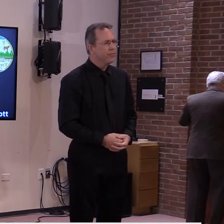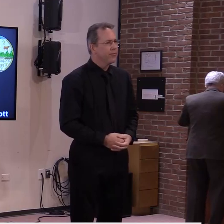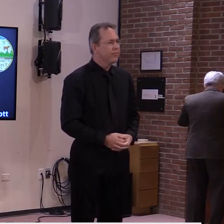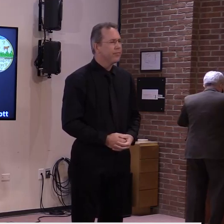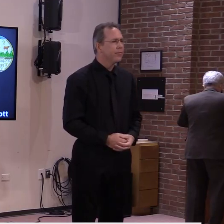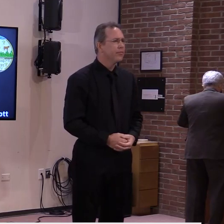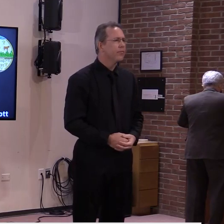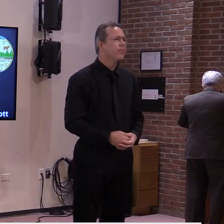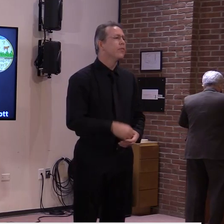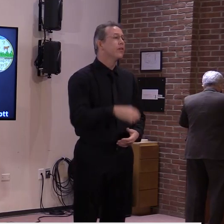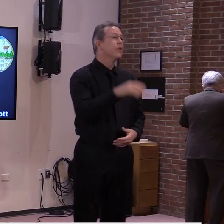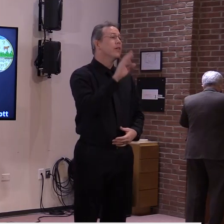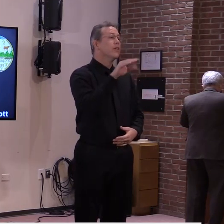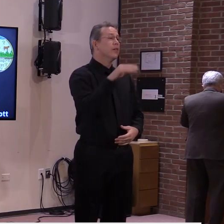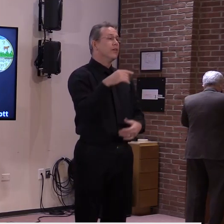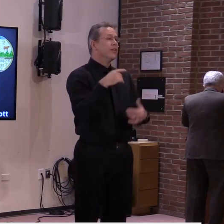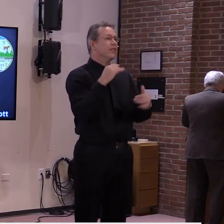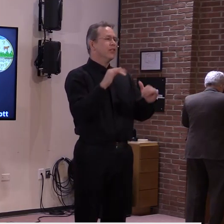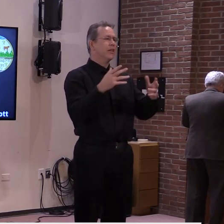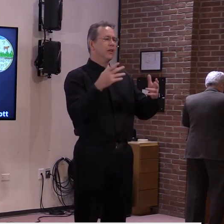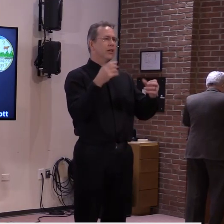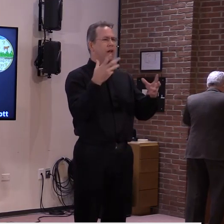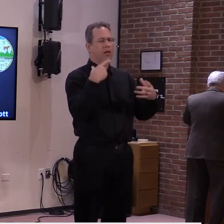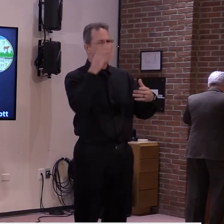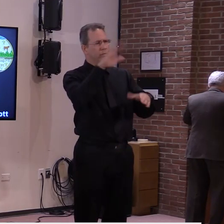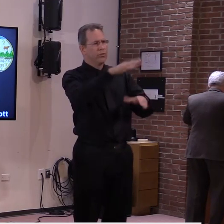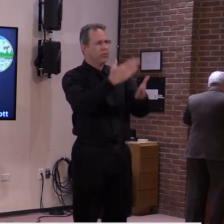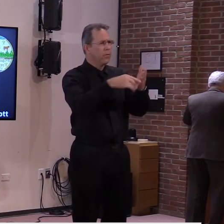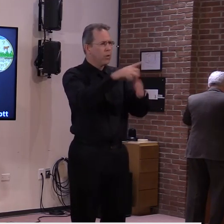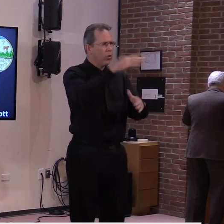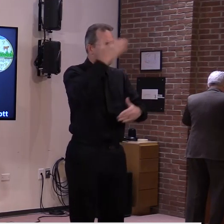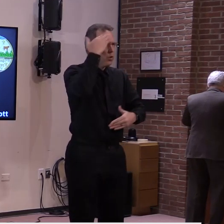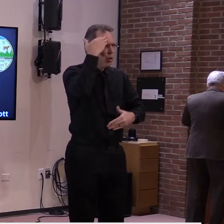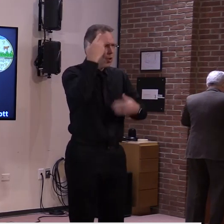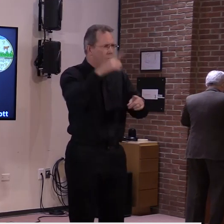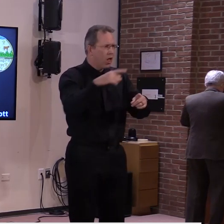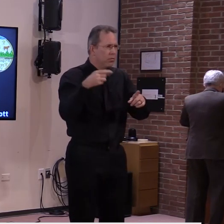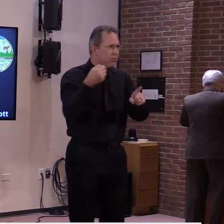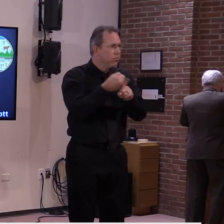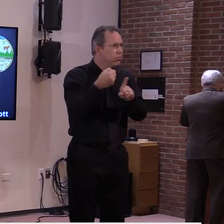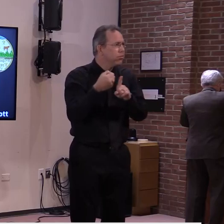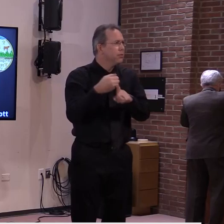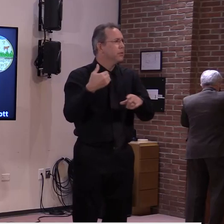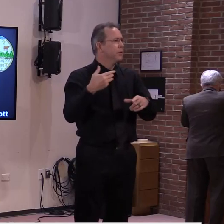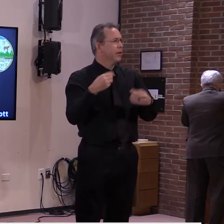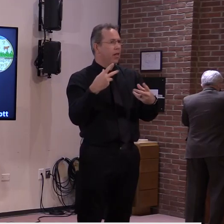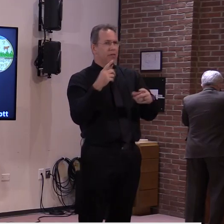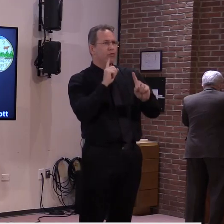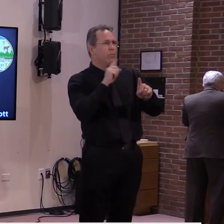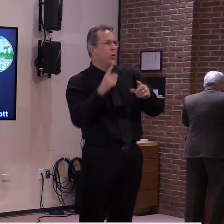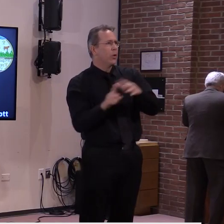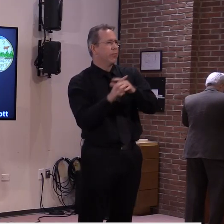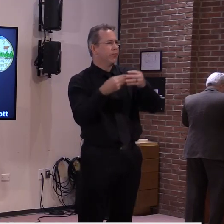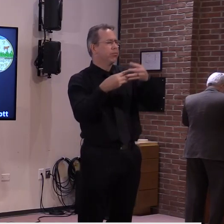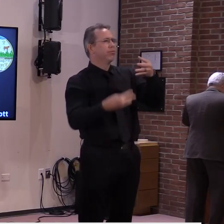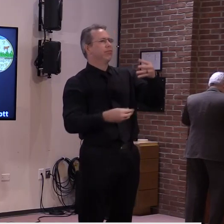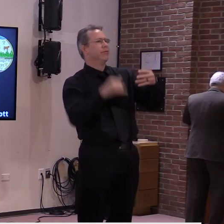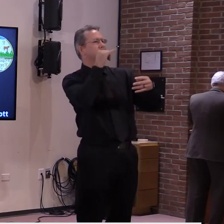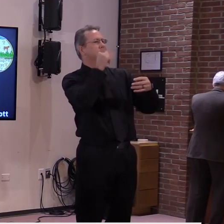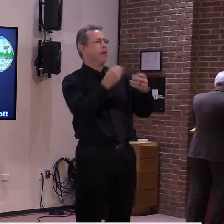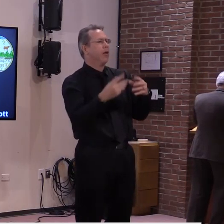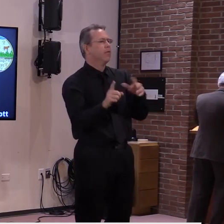As I'm sure many of you are aware, yesterday we had our highest number of cases since the beginning of the pandemic. And while some of